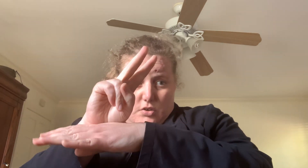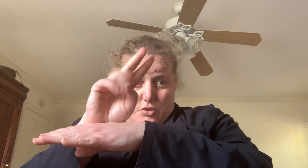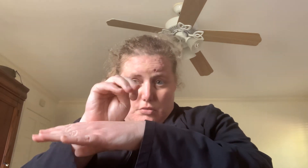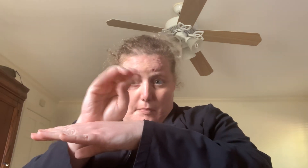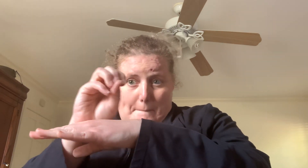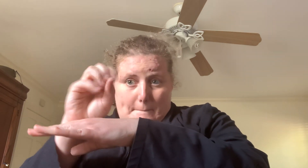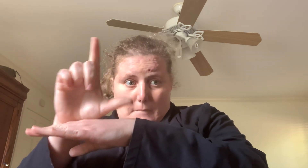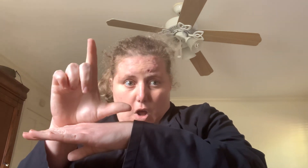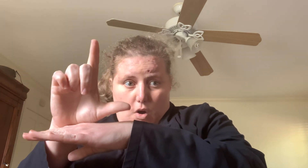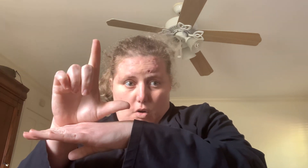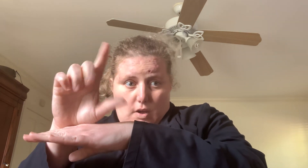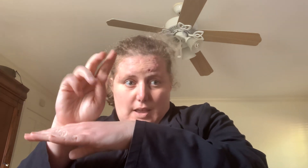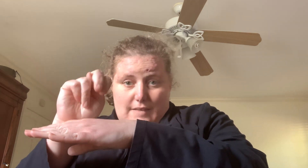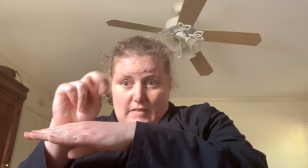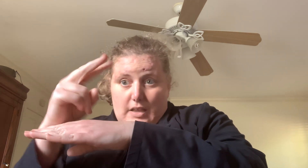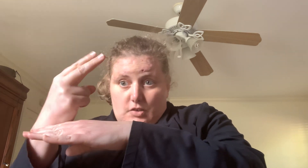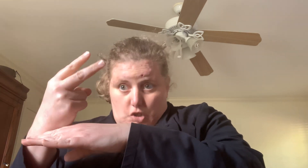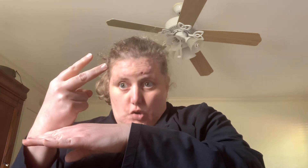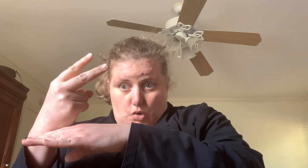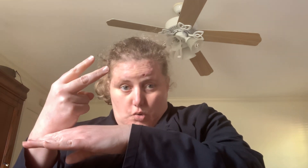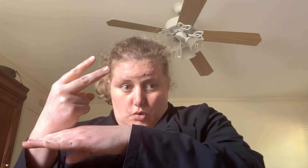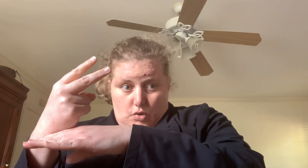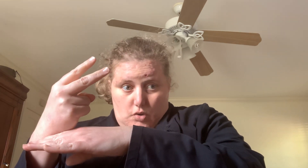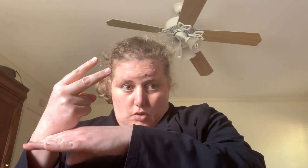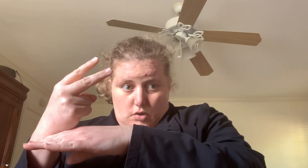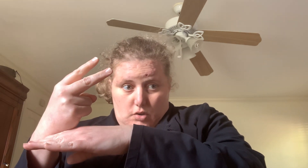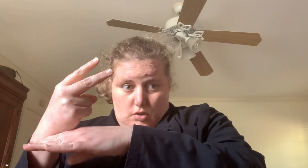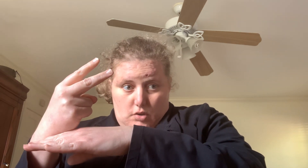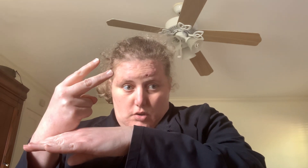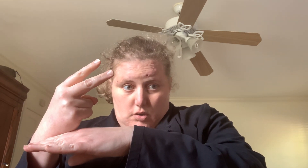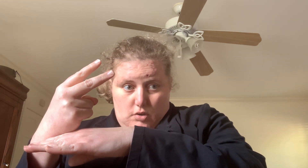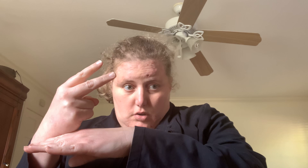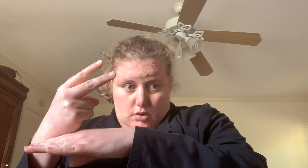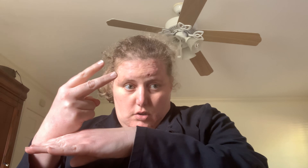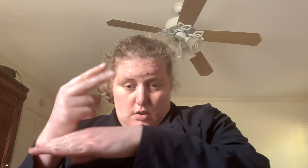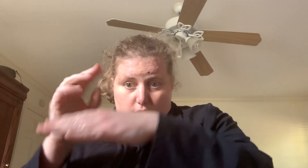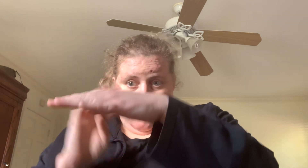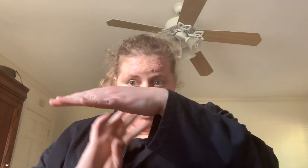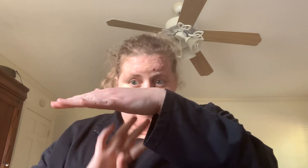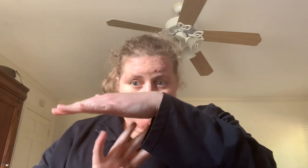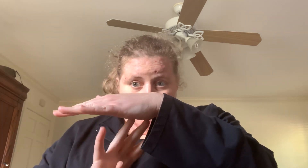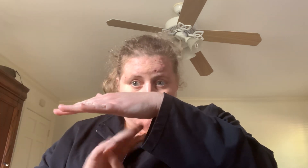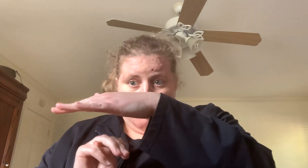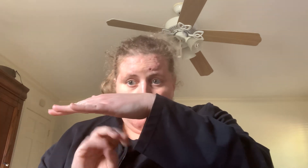of N2 for every 4 moles of NH4.